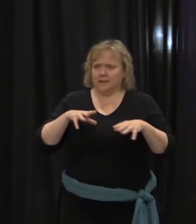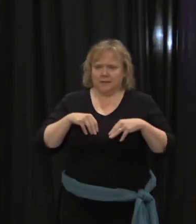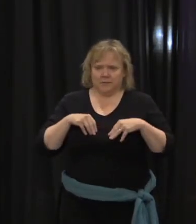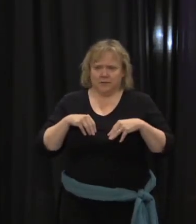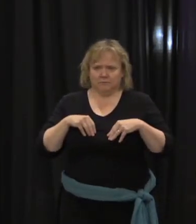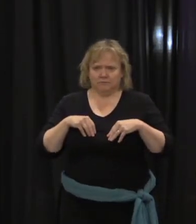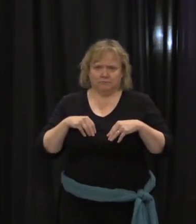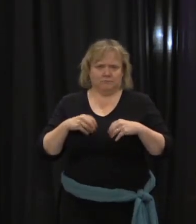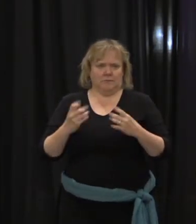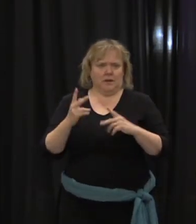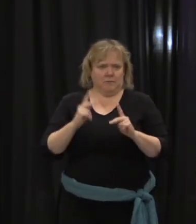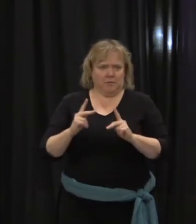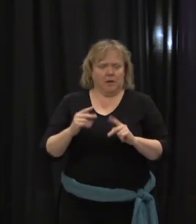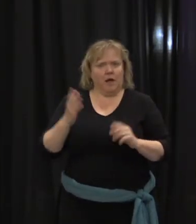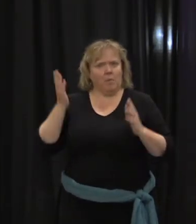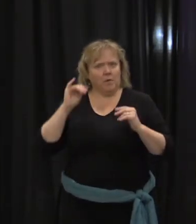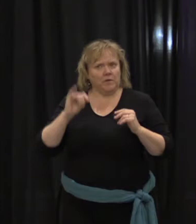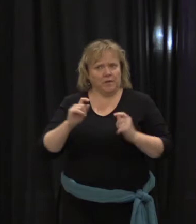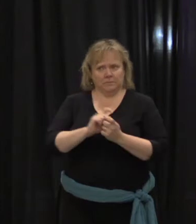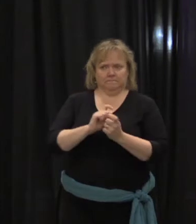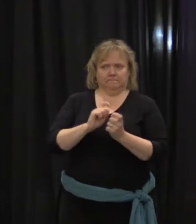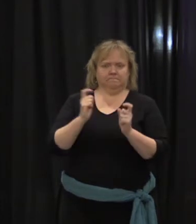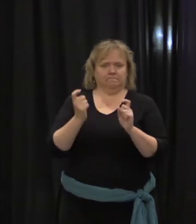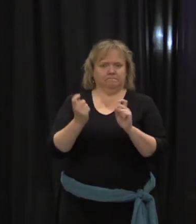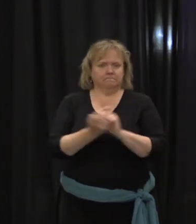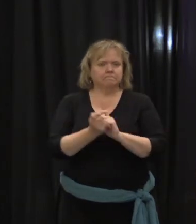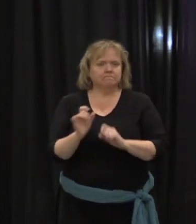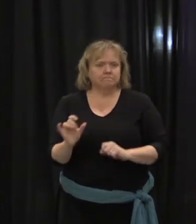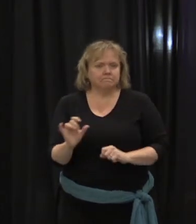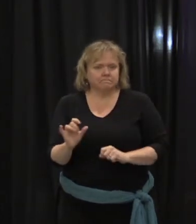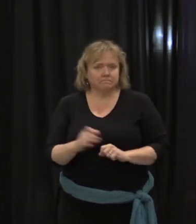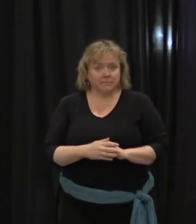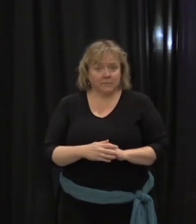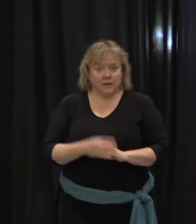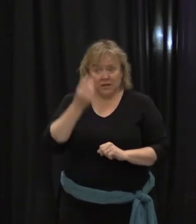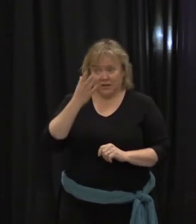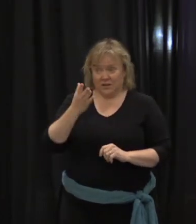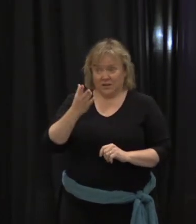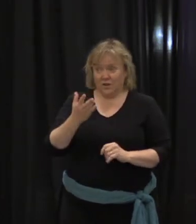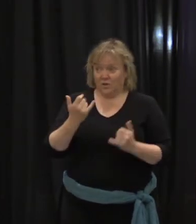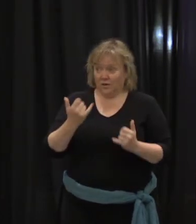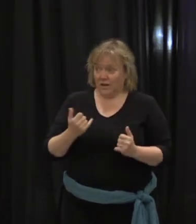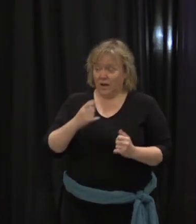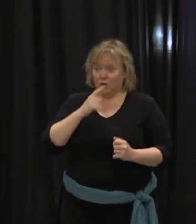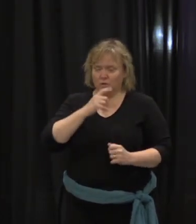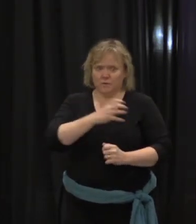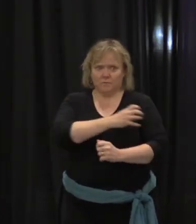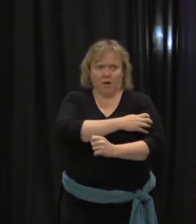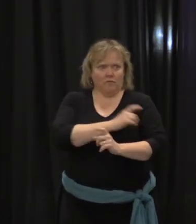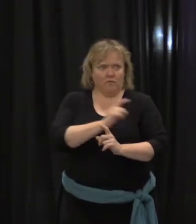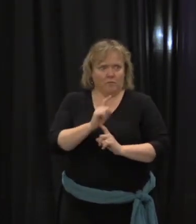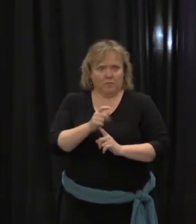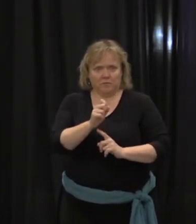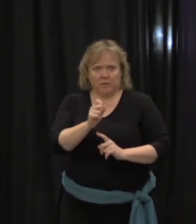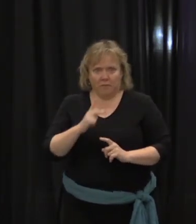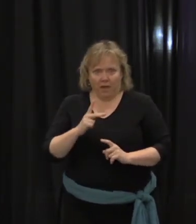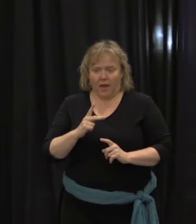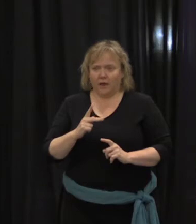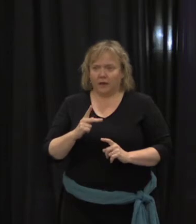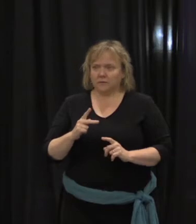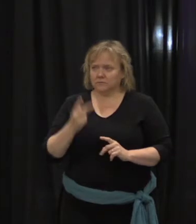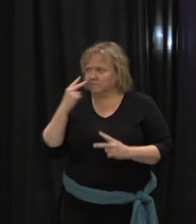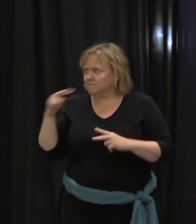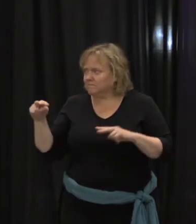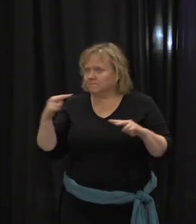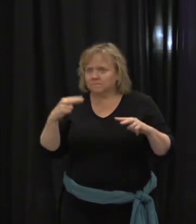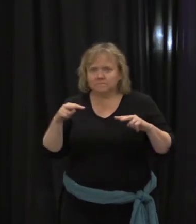So I also want to mention that it's a powerful moment to be here and be back in these spaces with you all after 15 years, because,